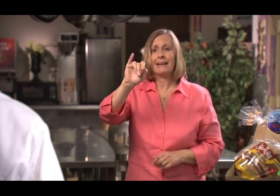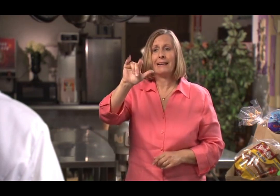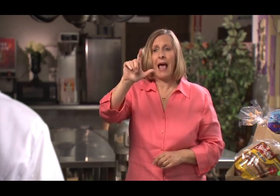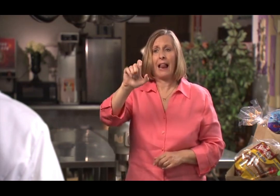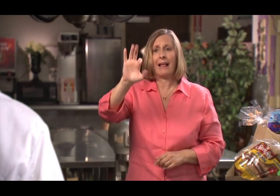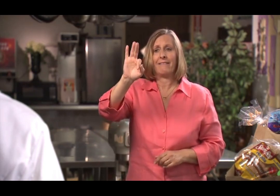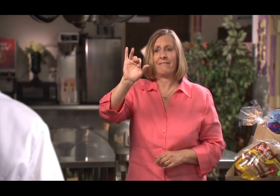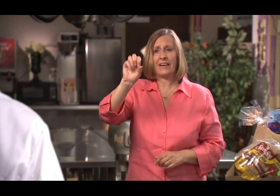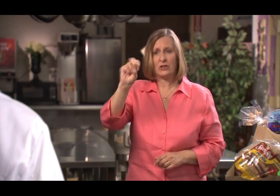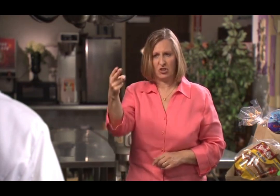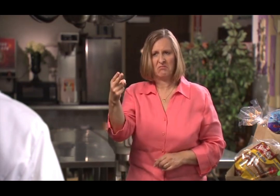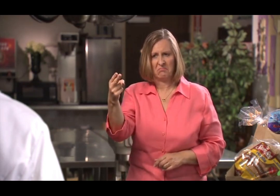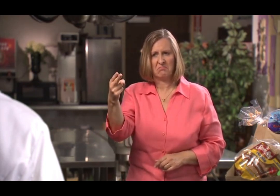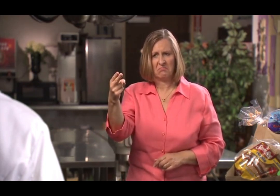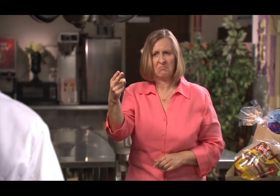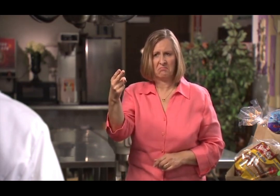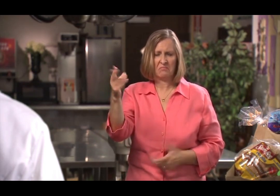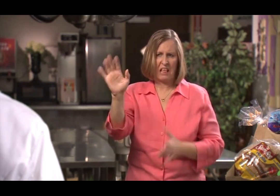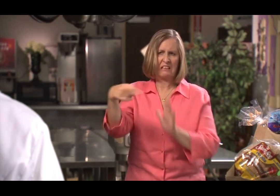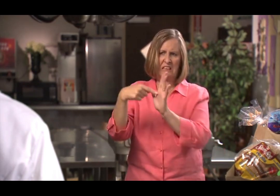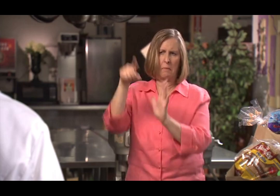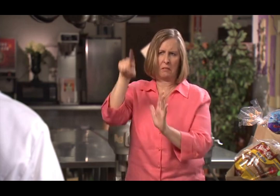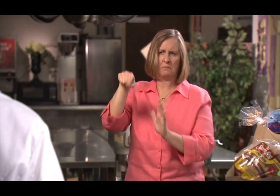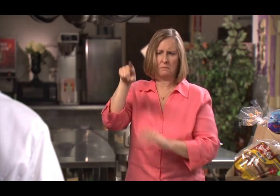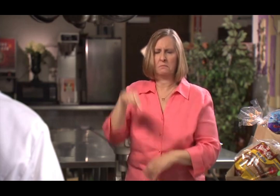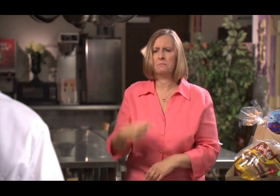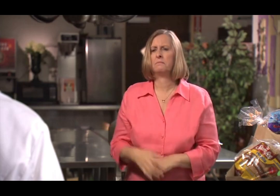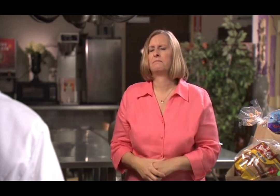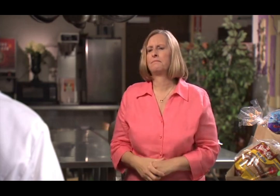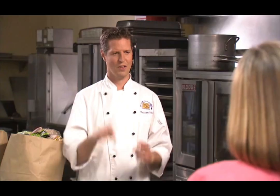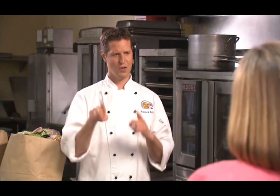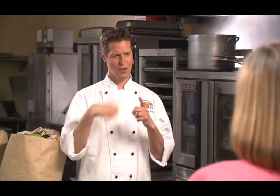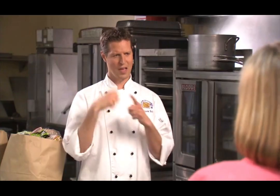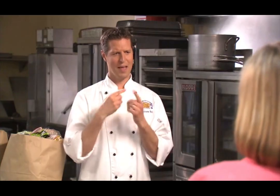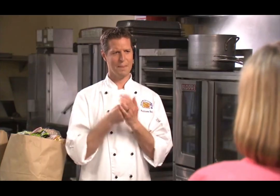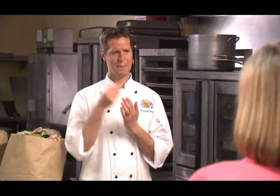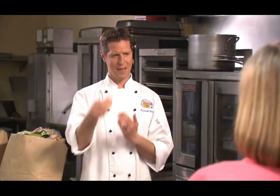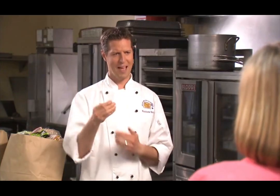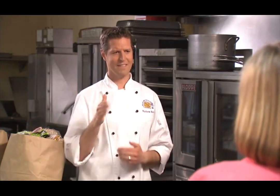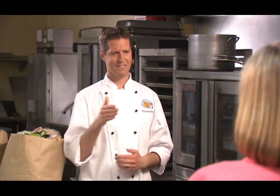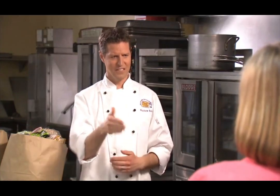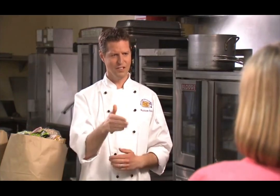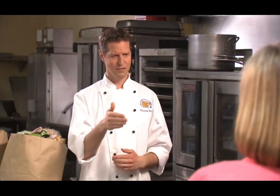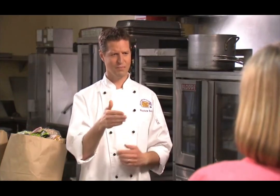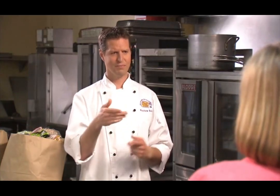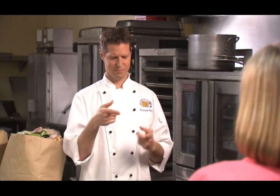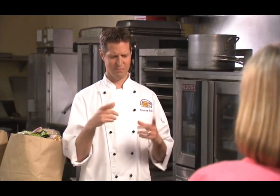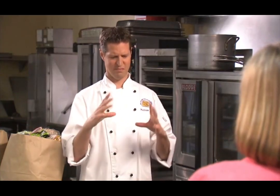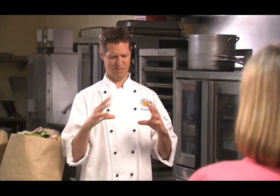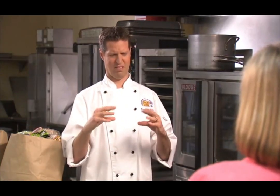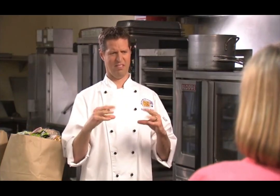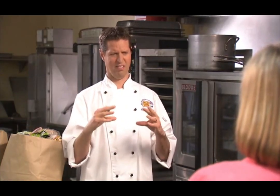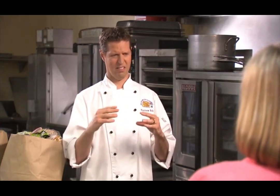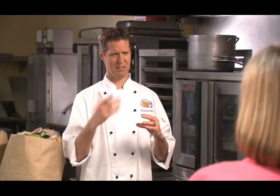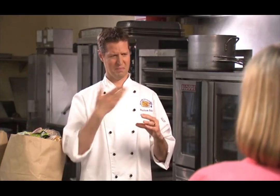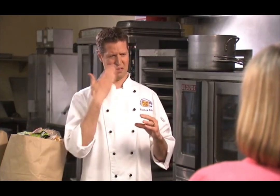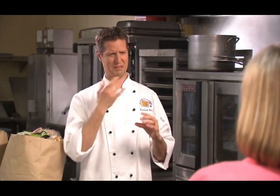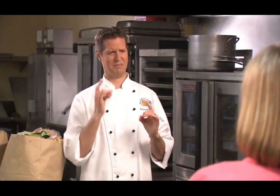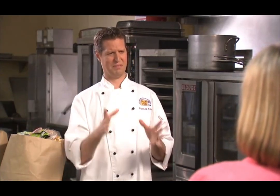and tilefish. Those are only a few examples. When selecting fish, don't buy anything that is not firm to the